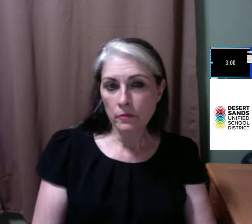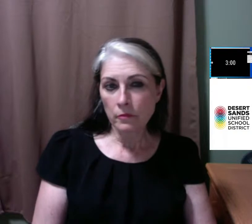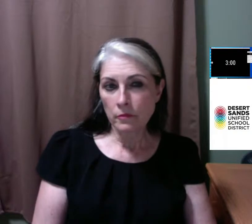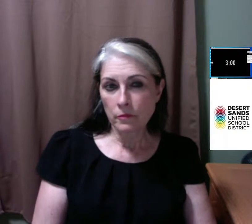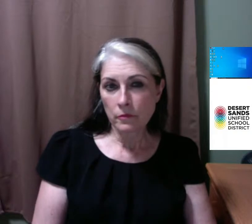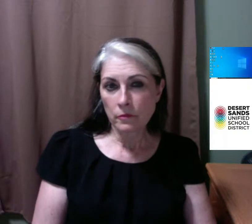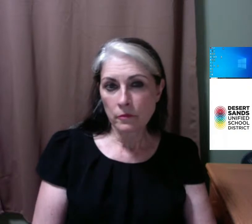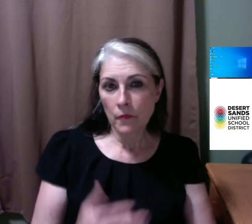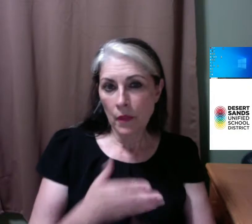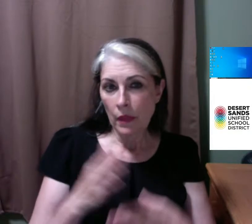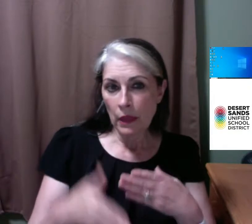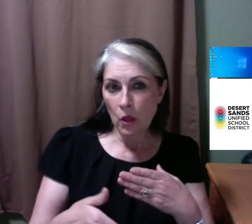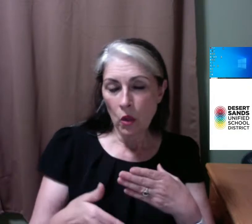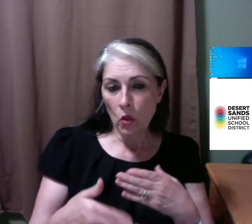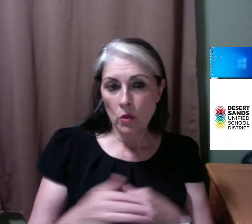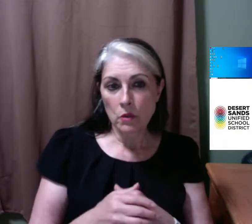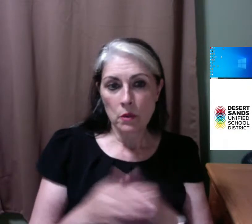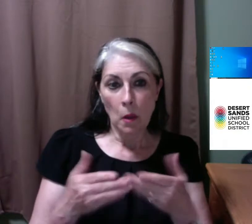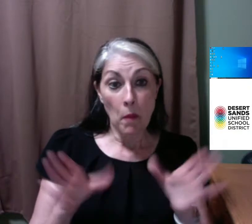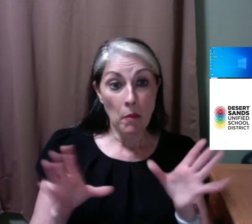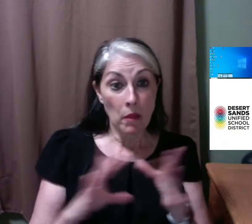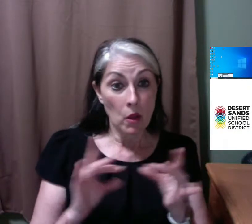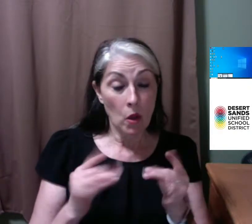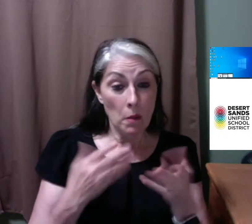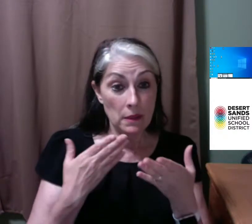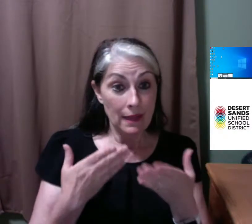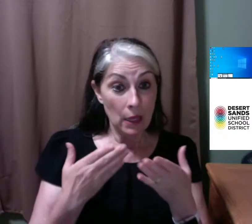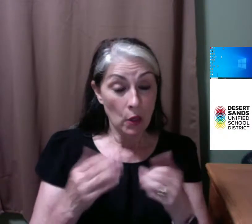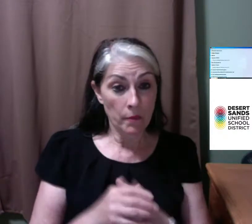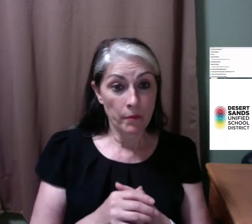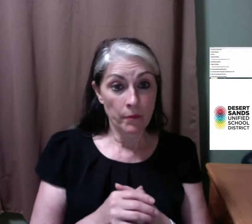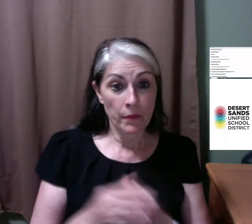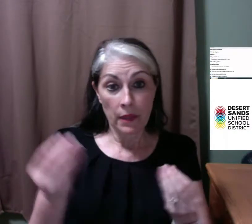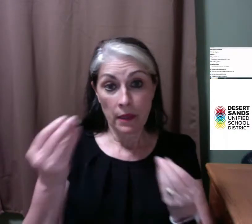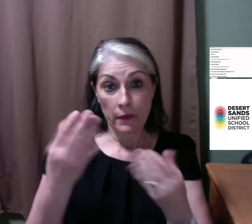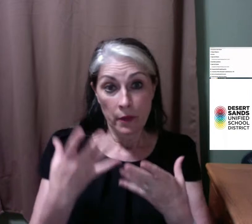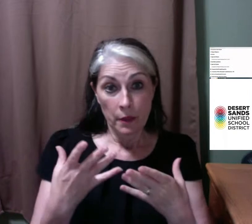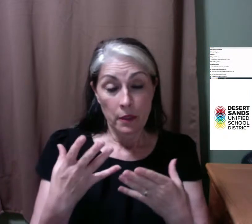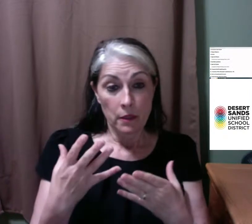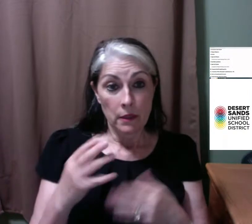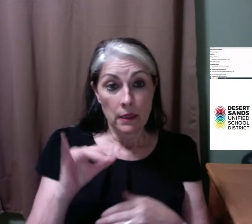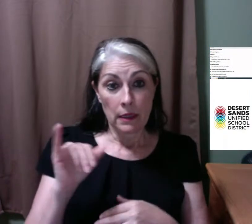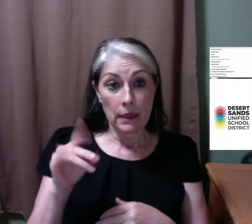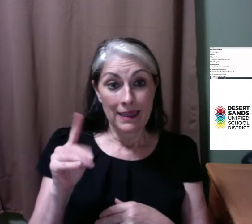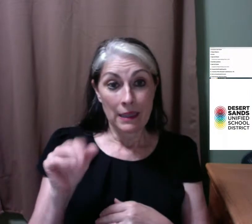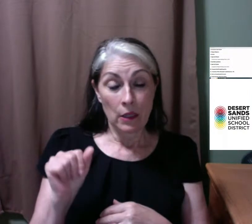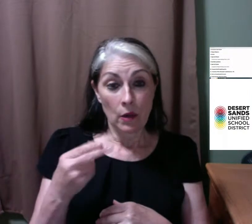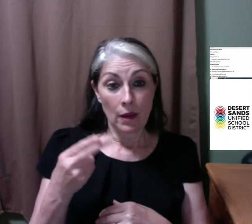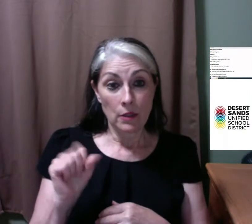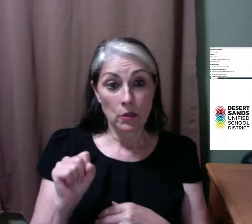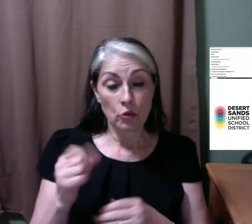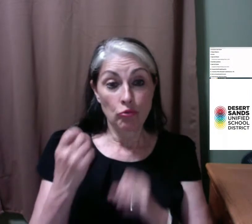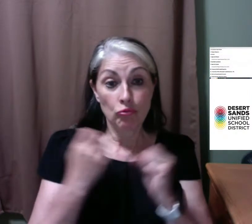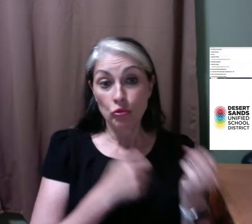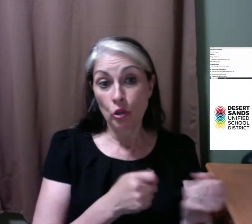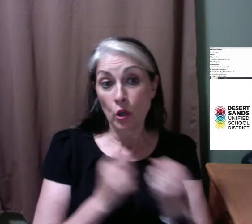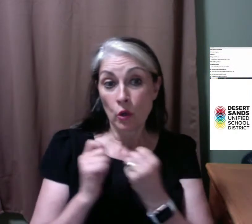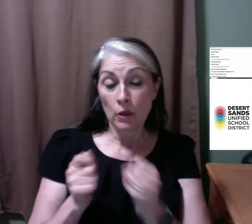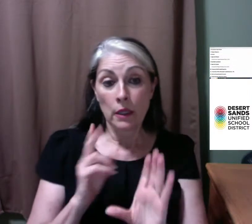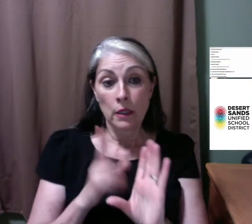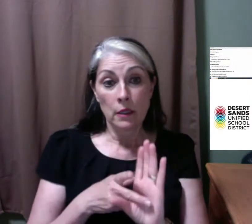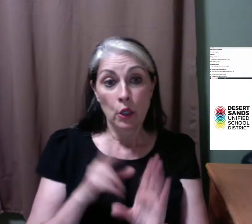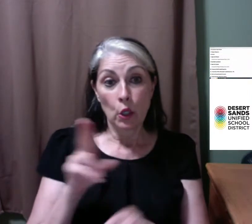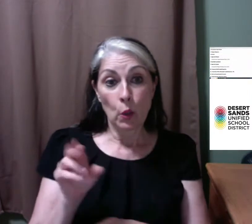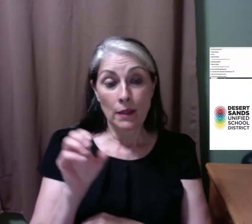So that concludes our public comments. Thank you. Okay, information. Indio High School cheerleading team participation in the